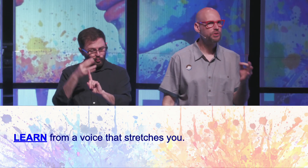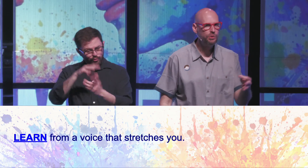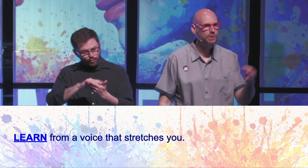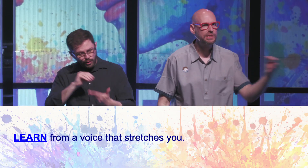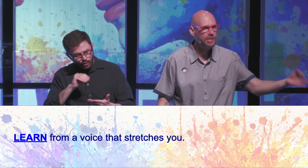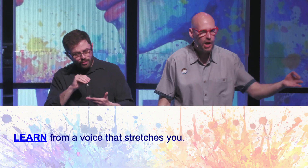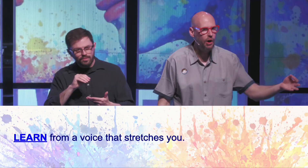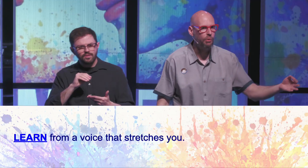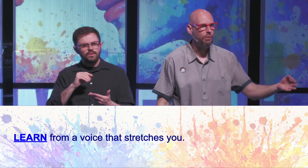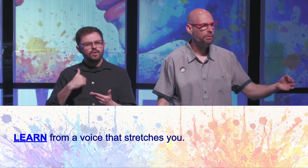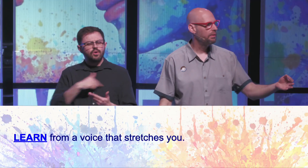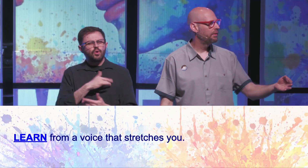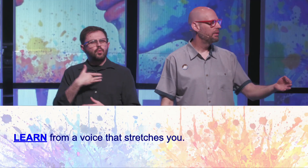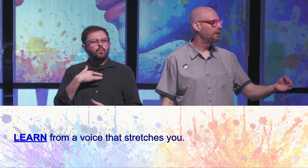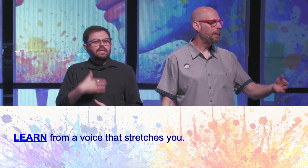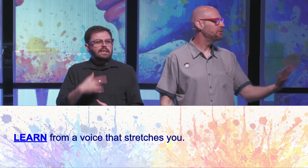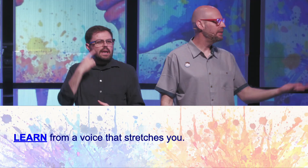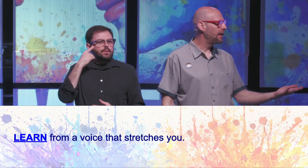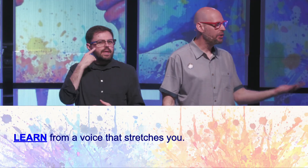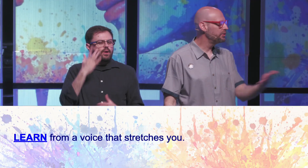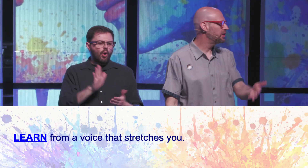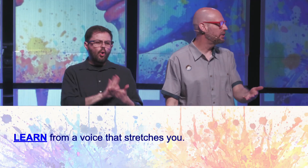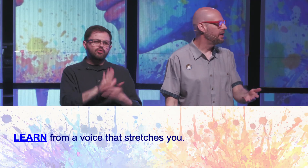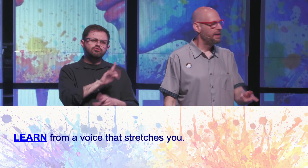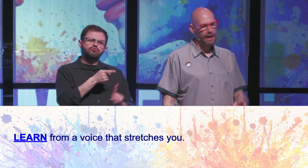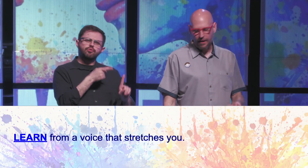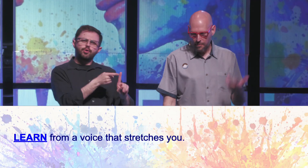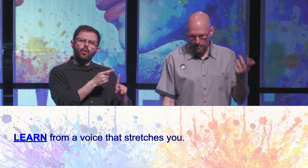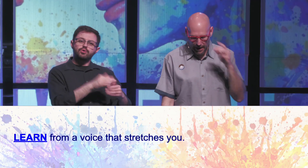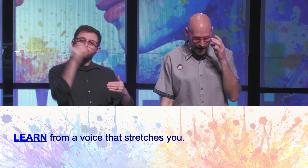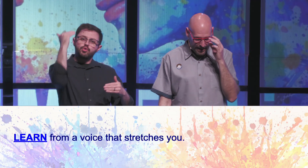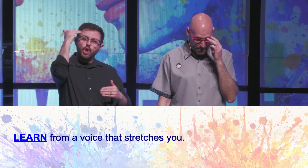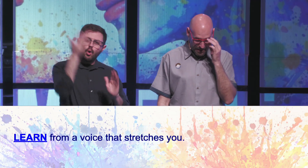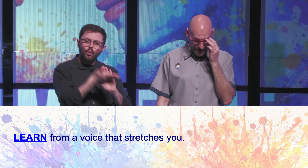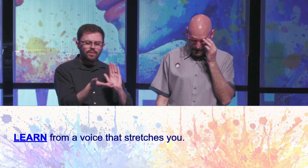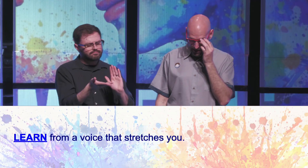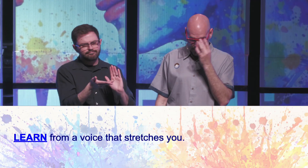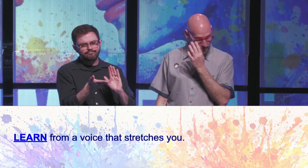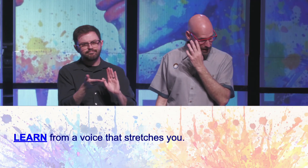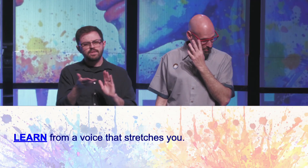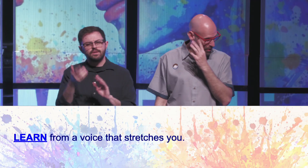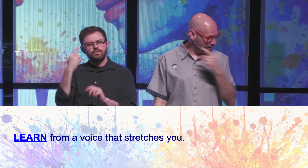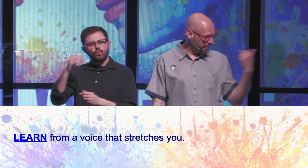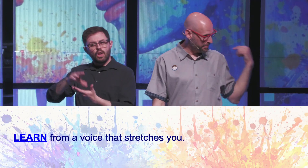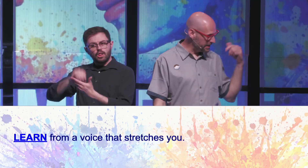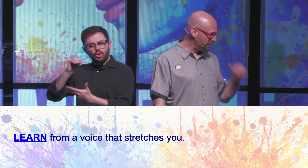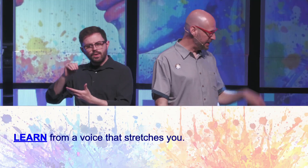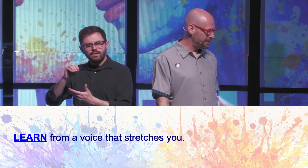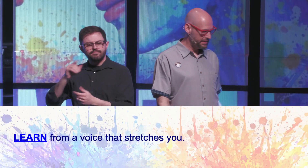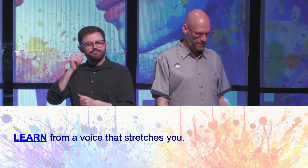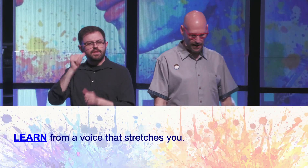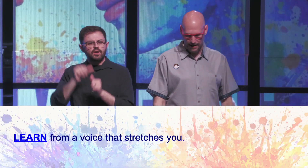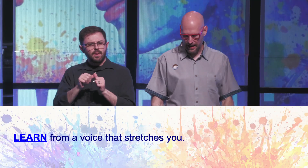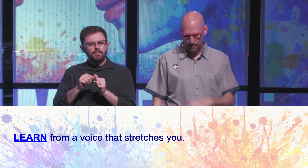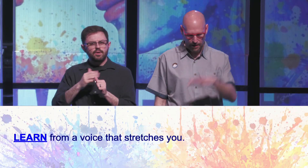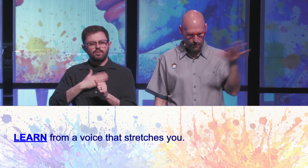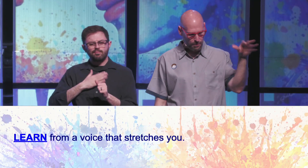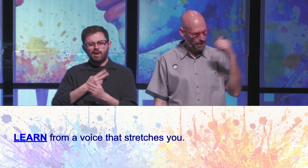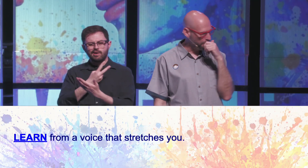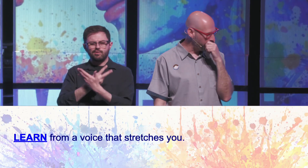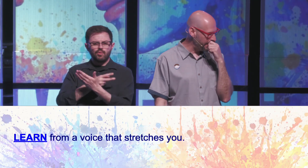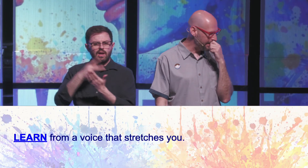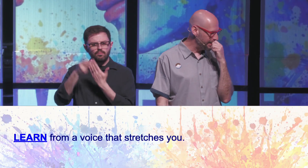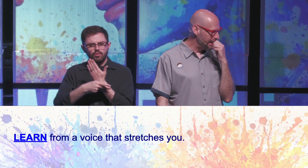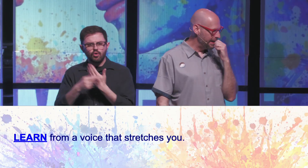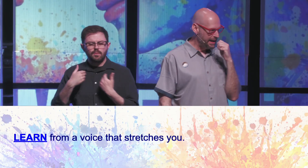the goal of school is to know. Absolutely not. The goal is to learn. I remember I had an independent study in my program this past year, and I wrote a